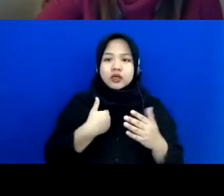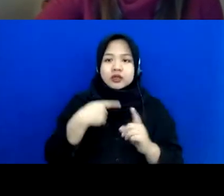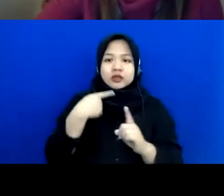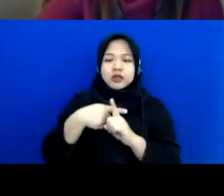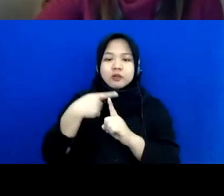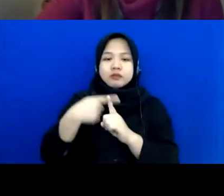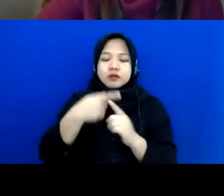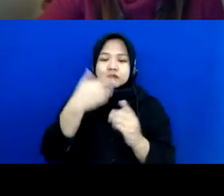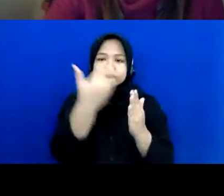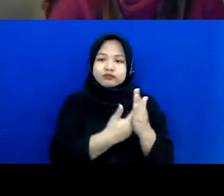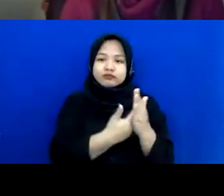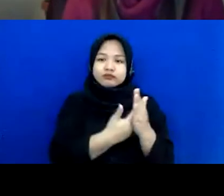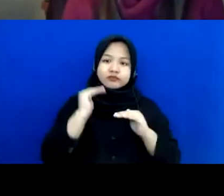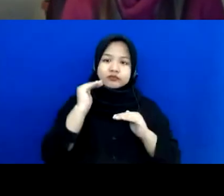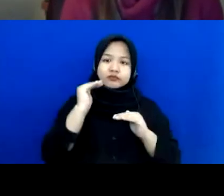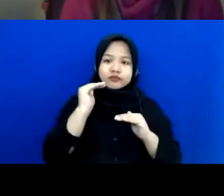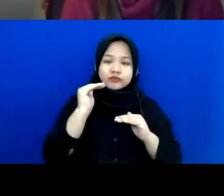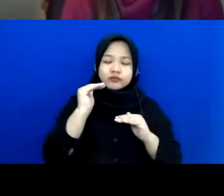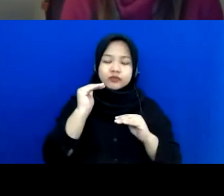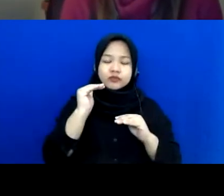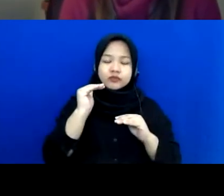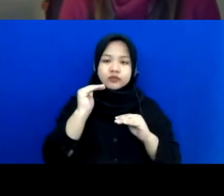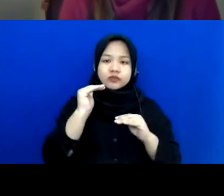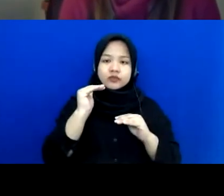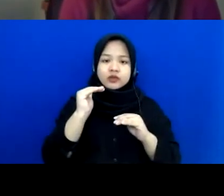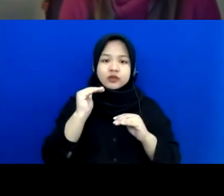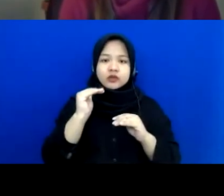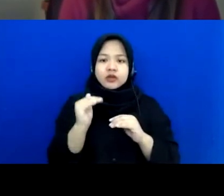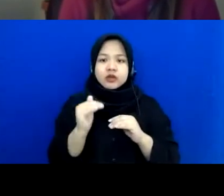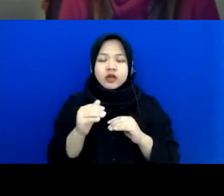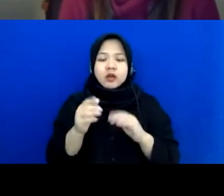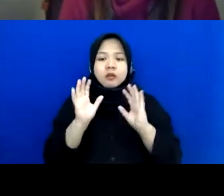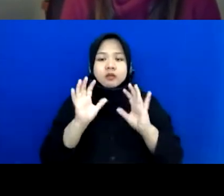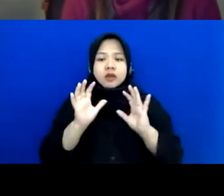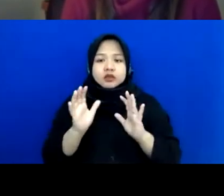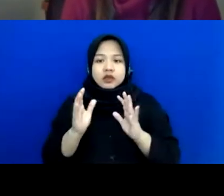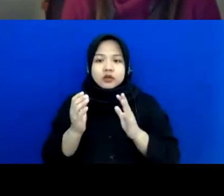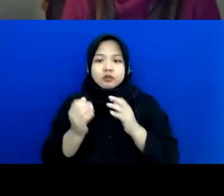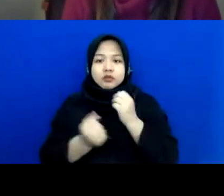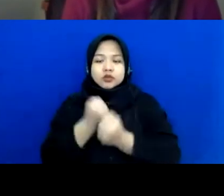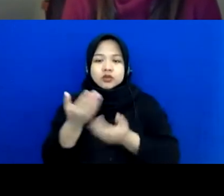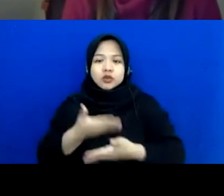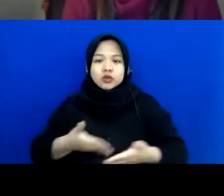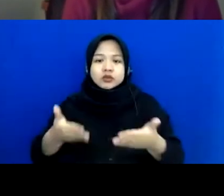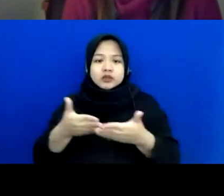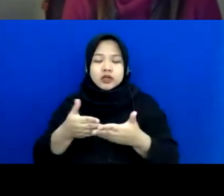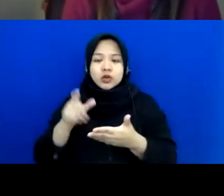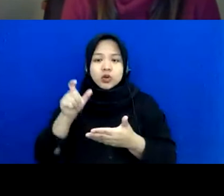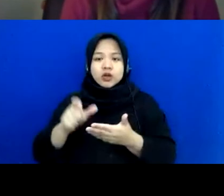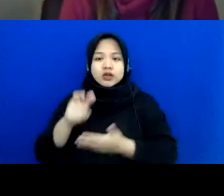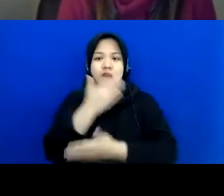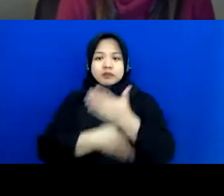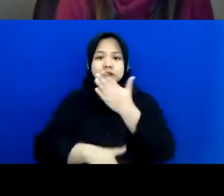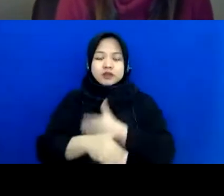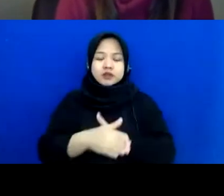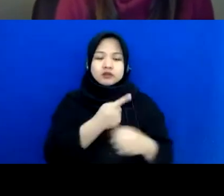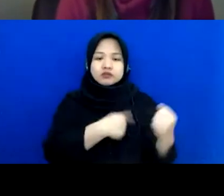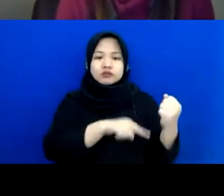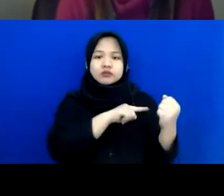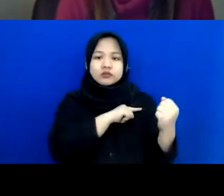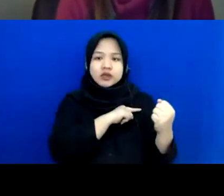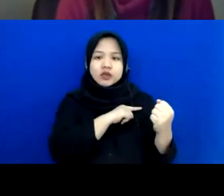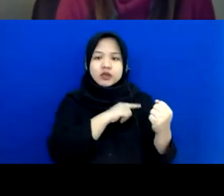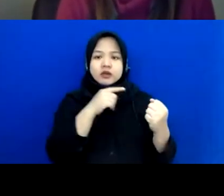income. And in the hospitality industry, many social enterprises train persons with disabilities in the skills needed to work in